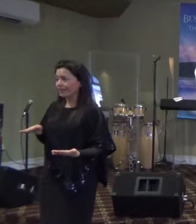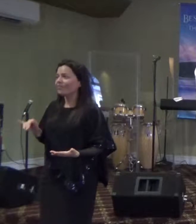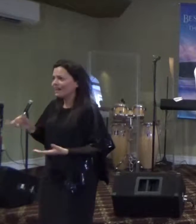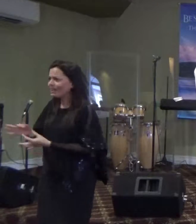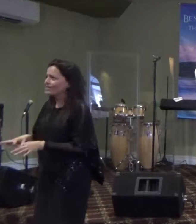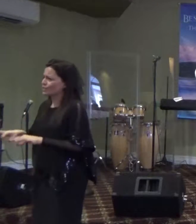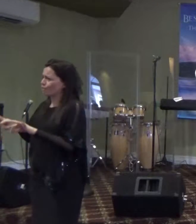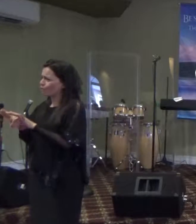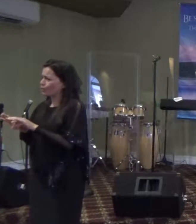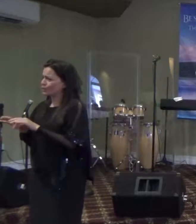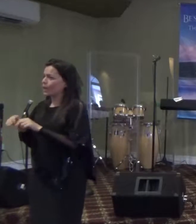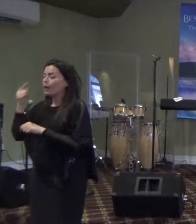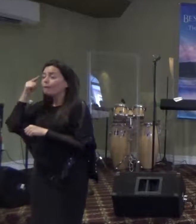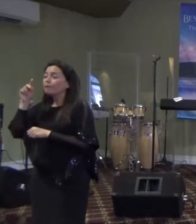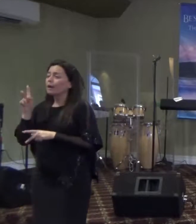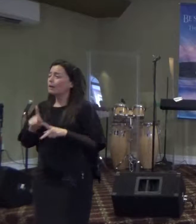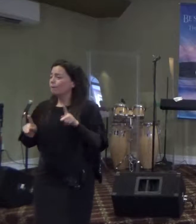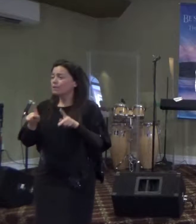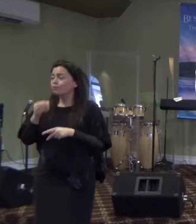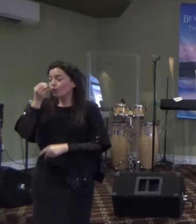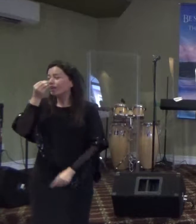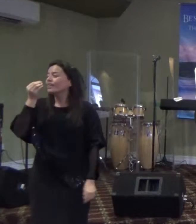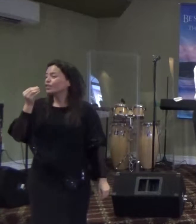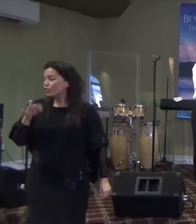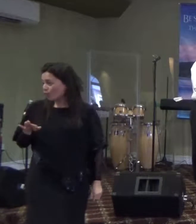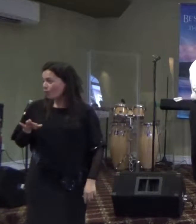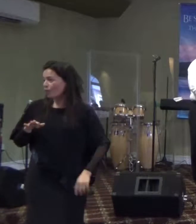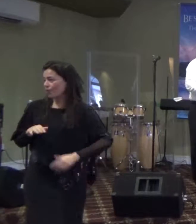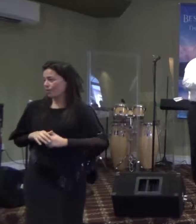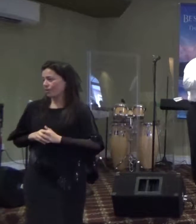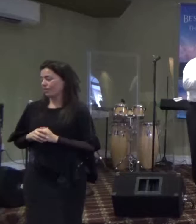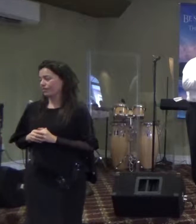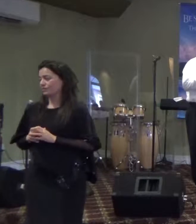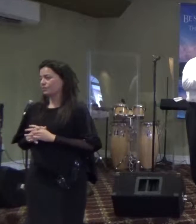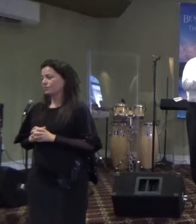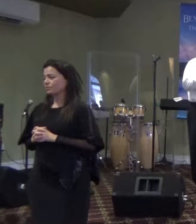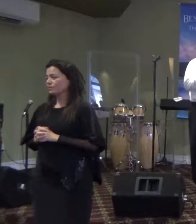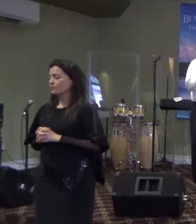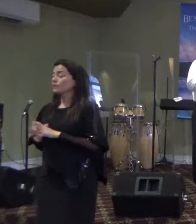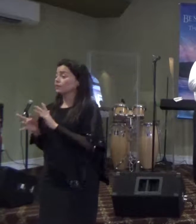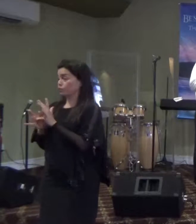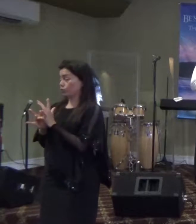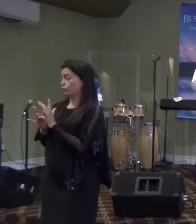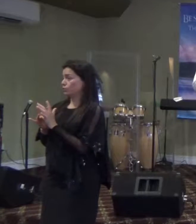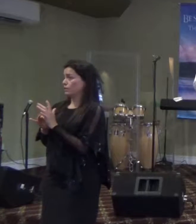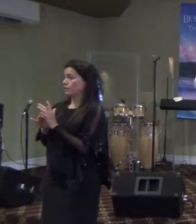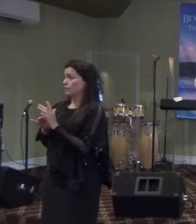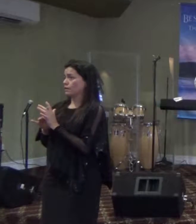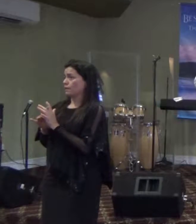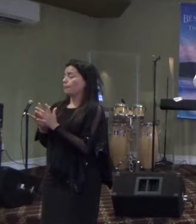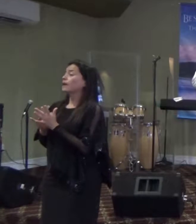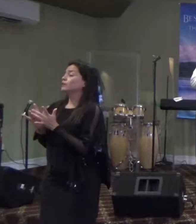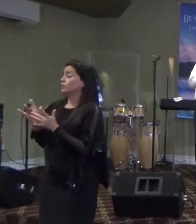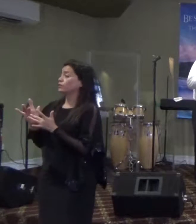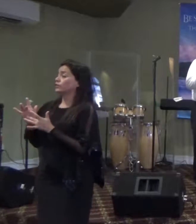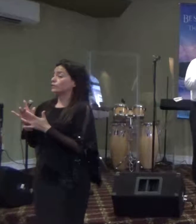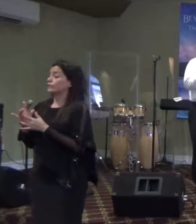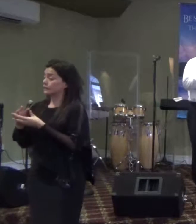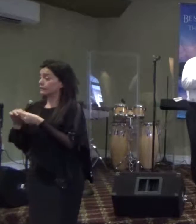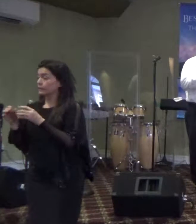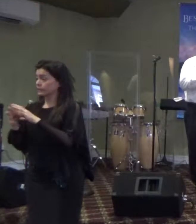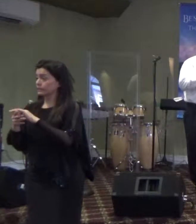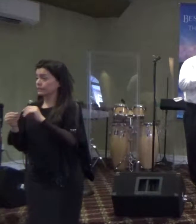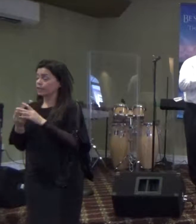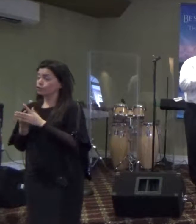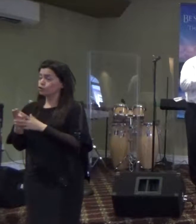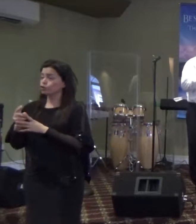estas actitudes These attitudes, Jesús responde en Lucas, Jesus answers in Luke capítulo 12, verso 15. chapter 12,